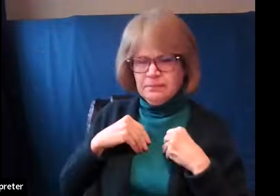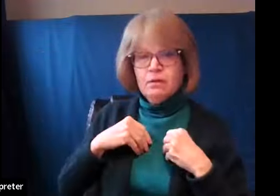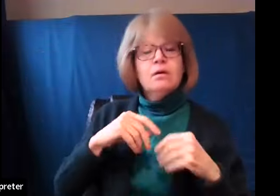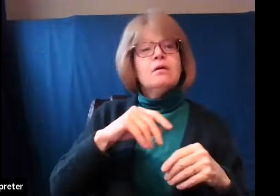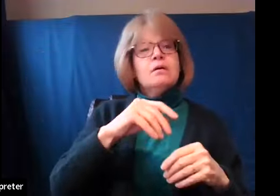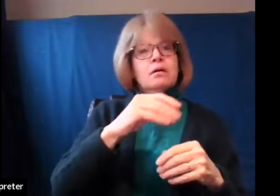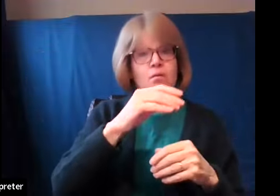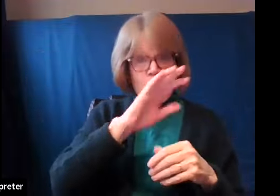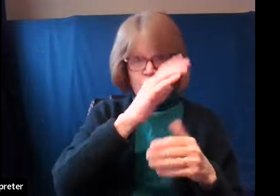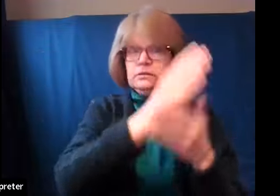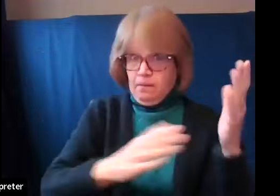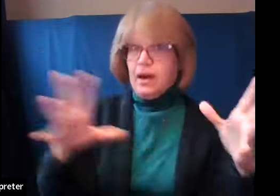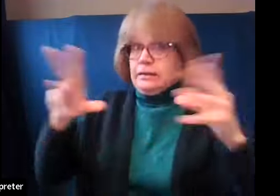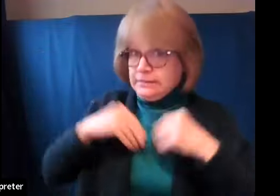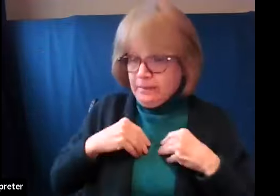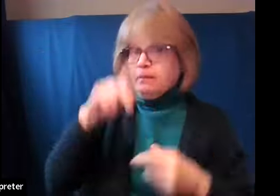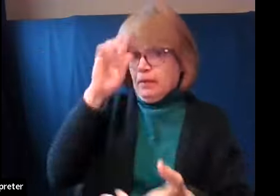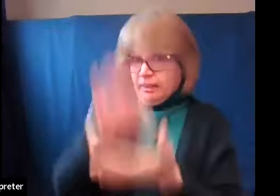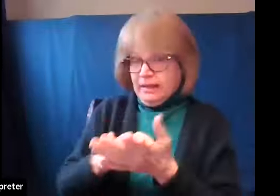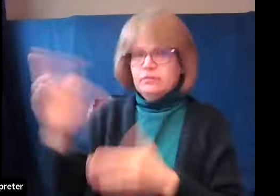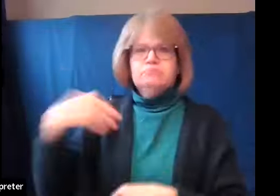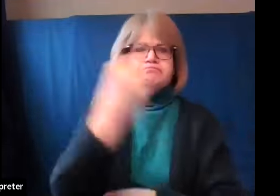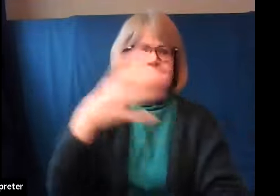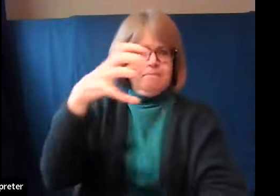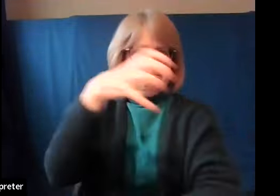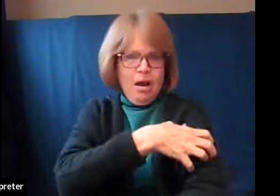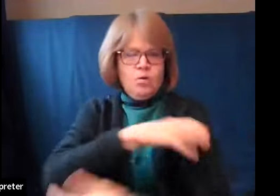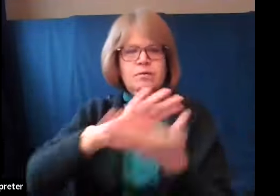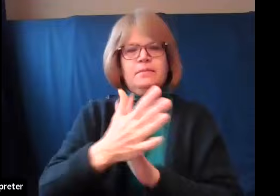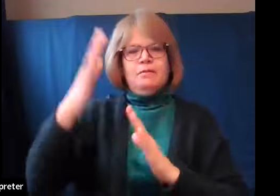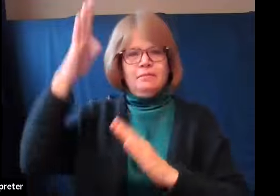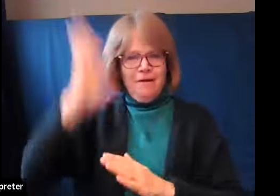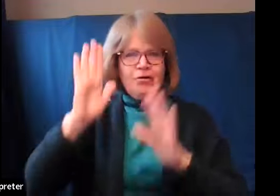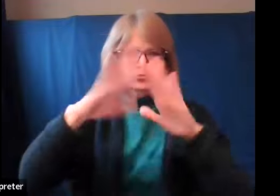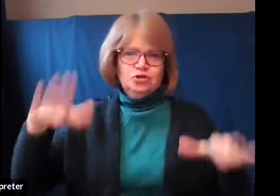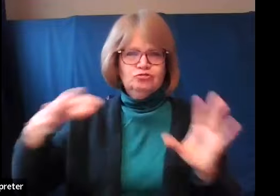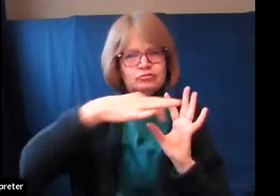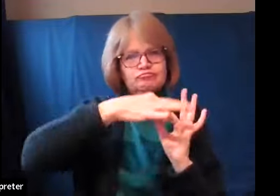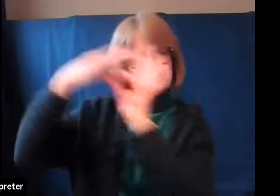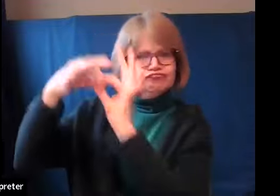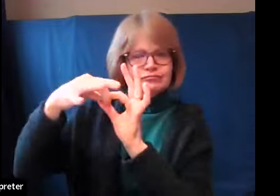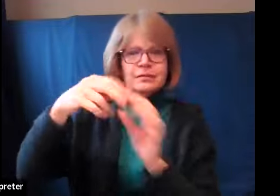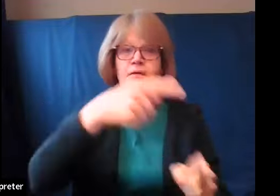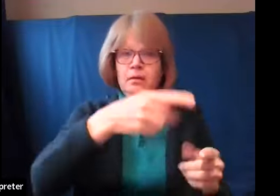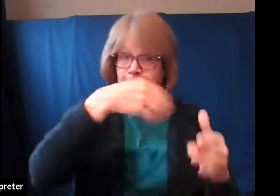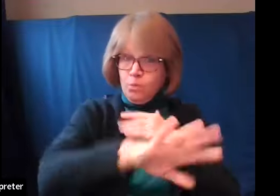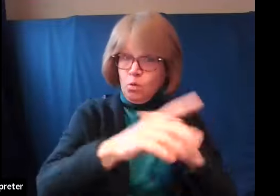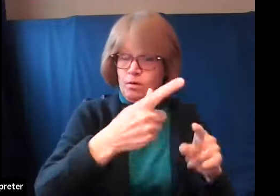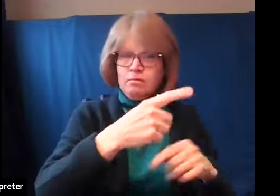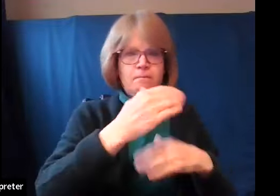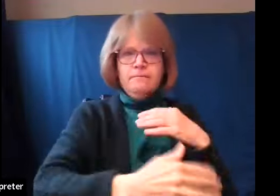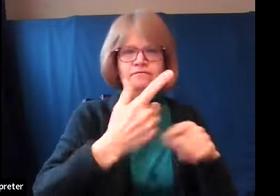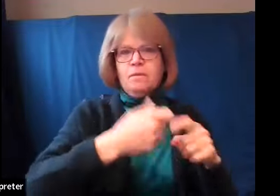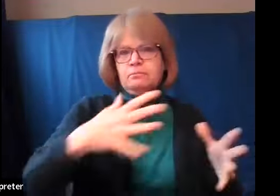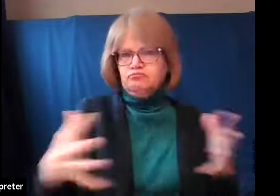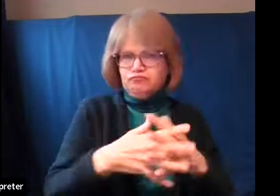him, who believed in his name, he gave power to become children of God, who were born not of blood or of the will